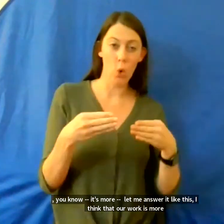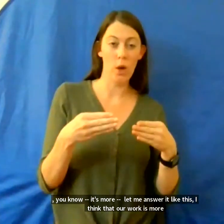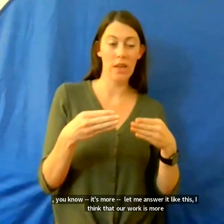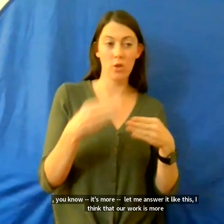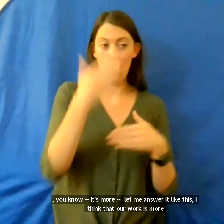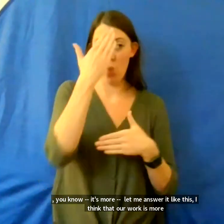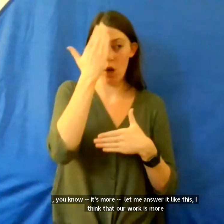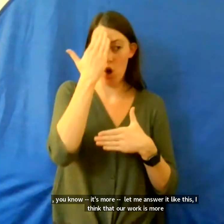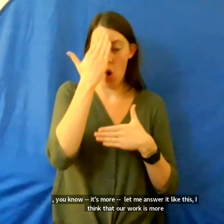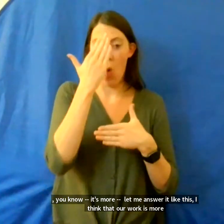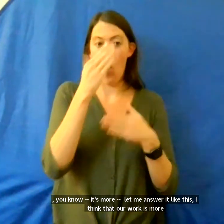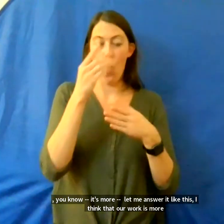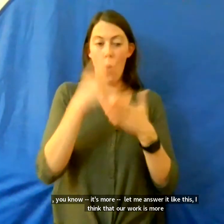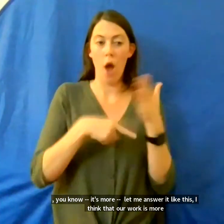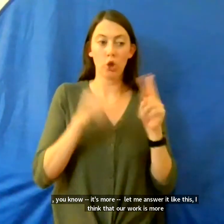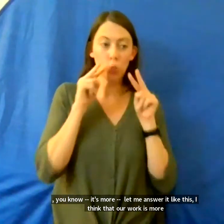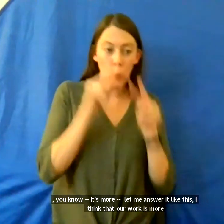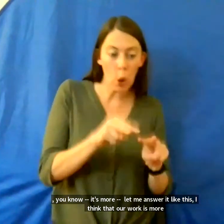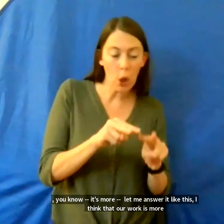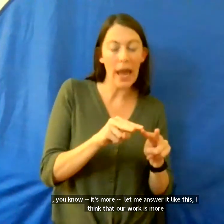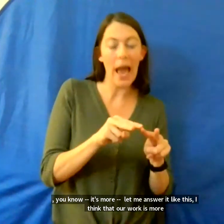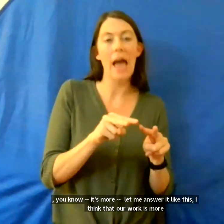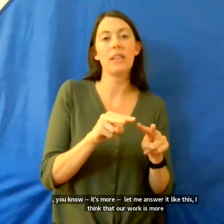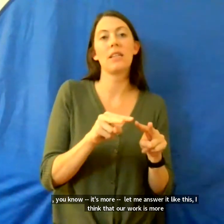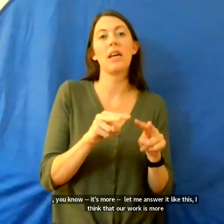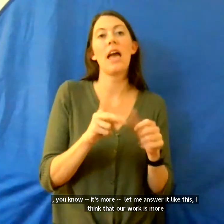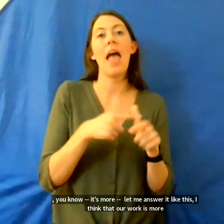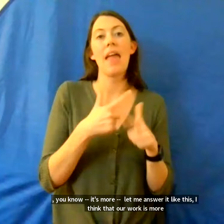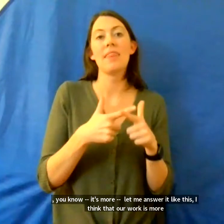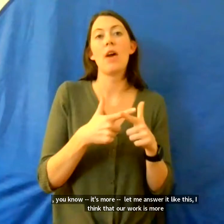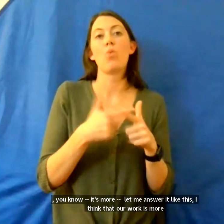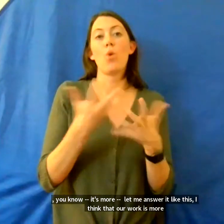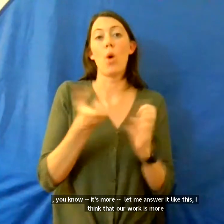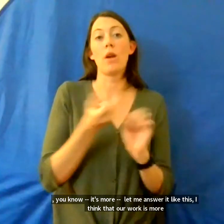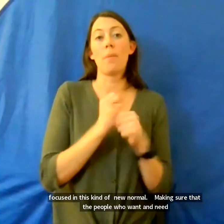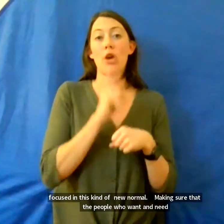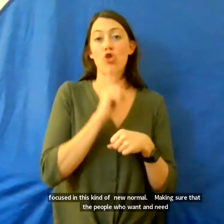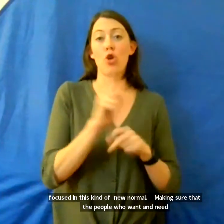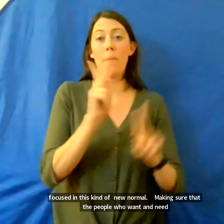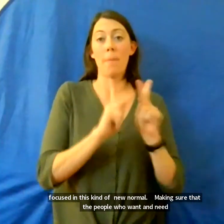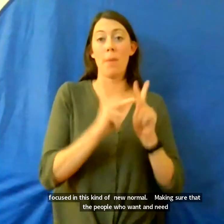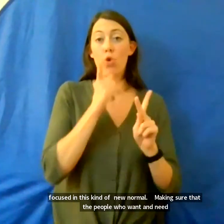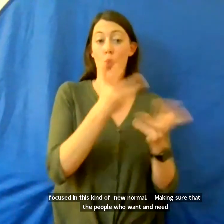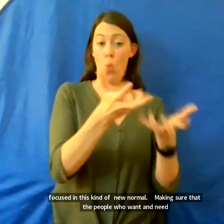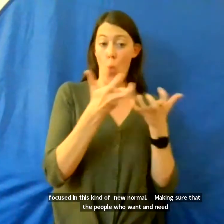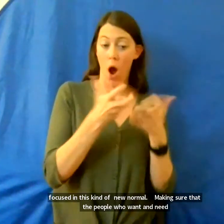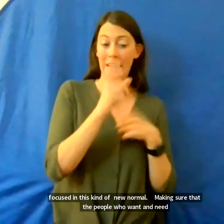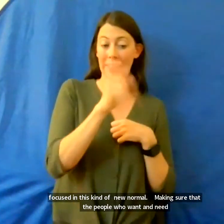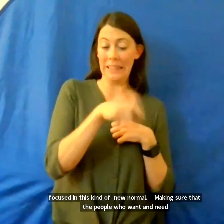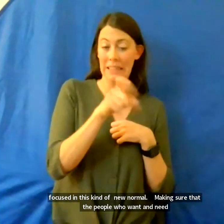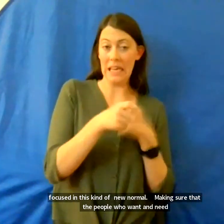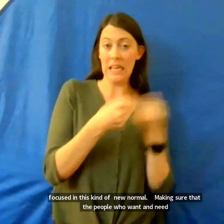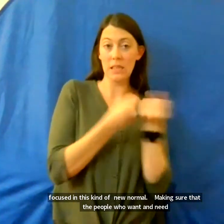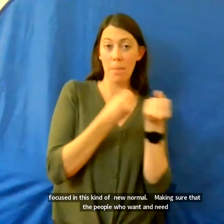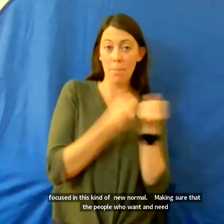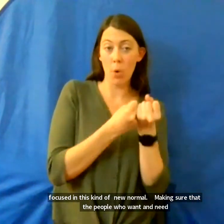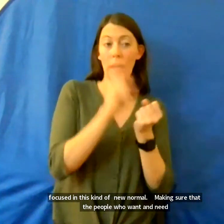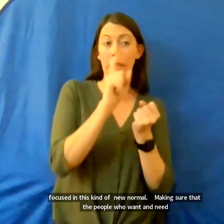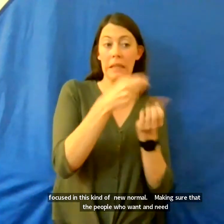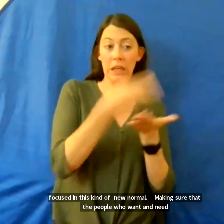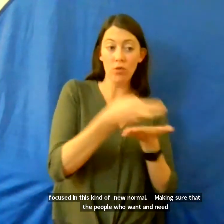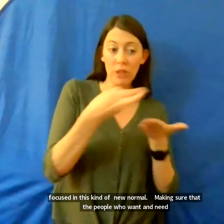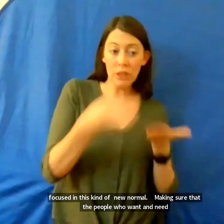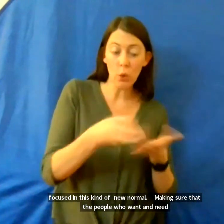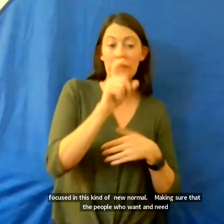normal, making sure that the people who want and need these types of support, that ounce of prevention I mentioned, the treatment that I